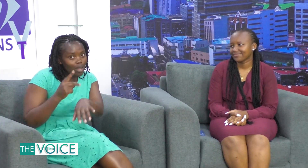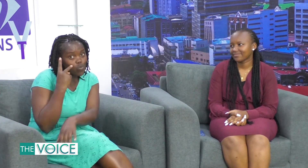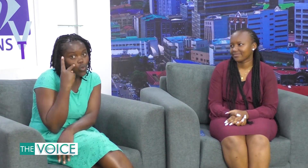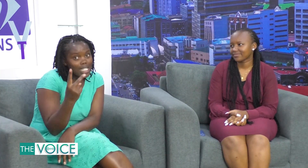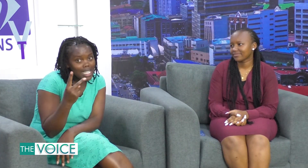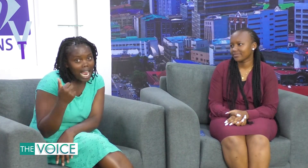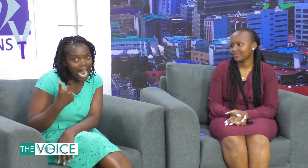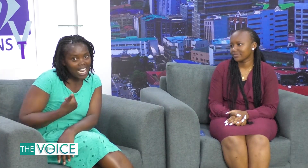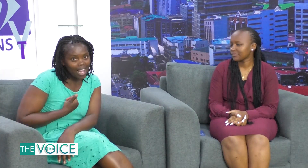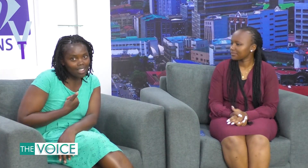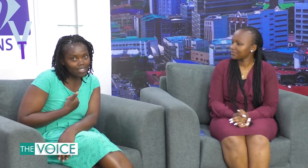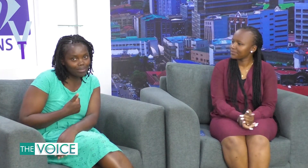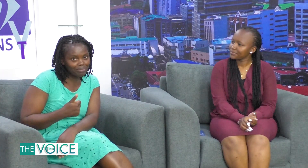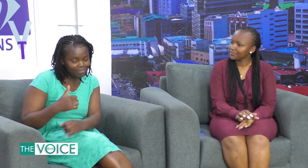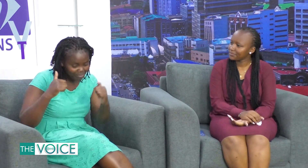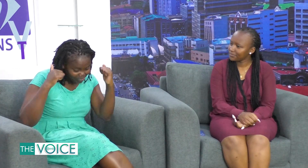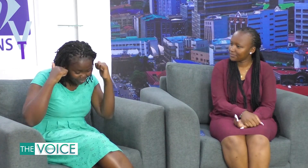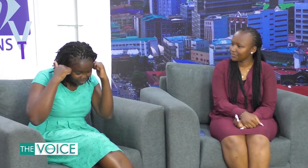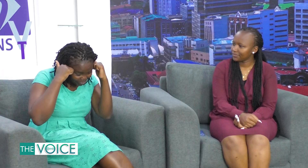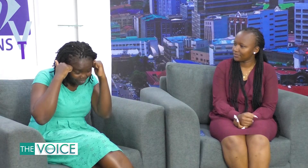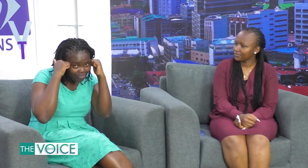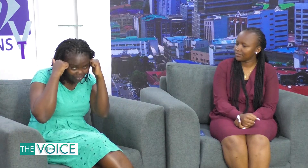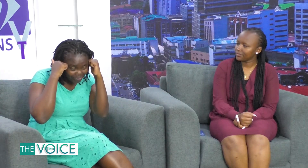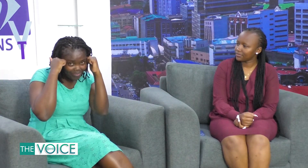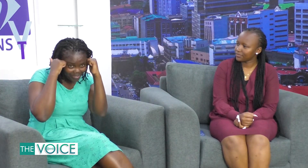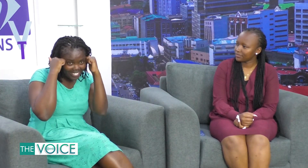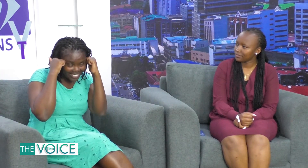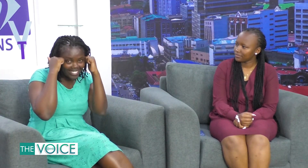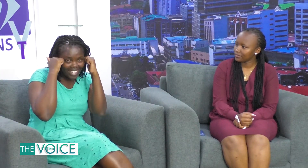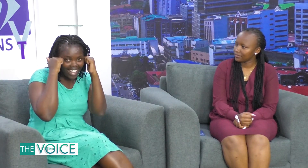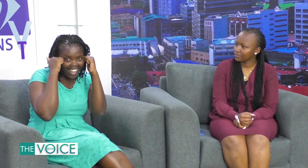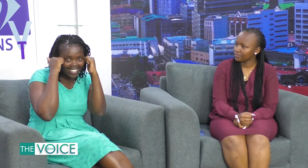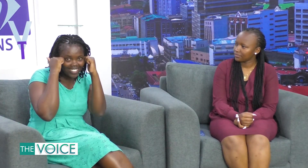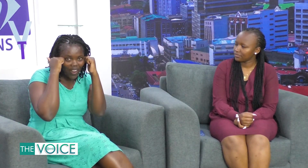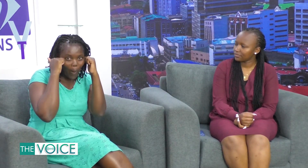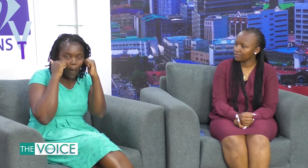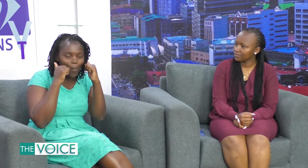you hear or you see a girl studying.